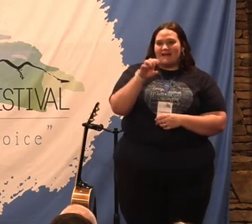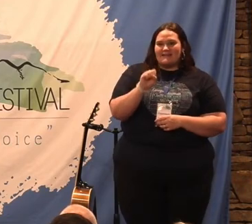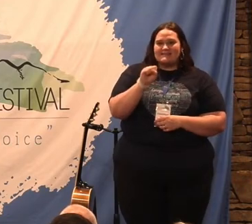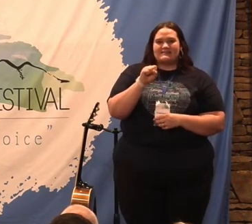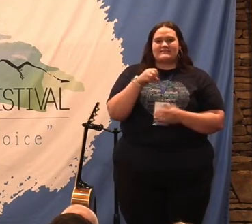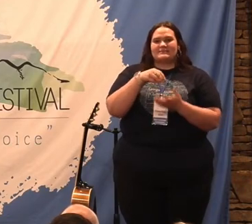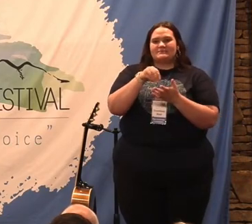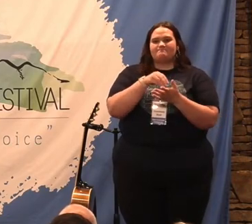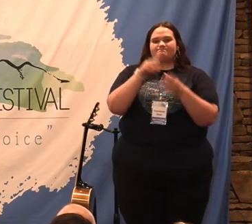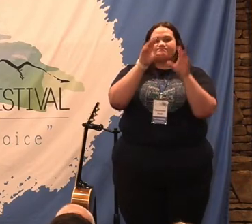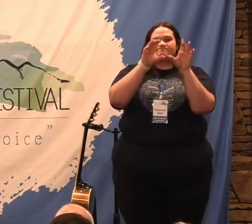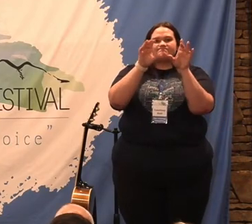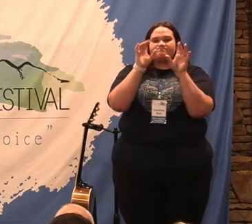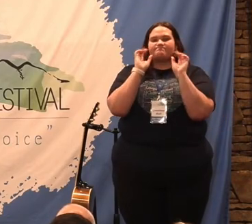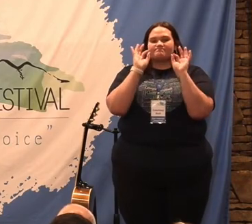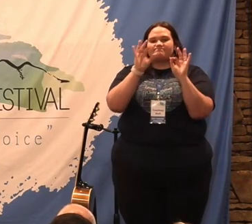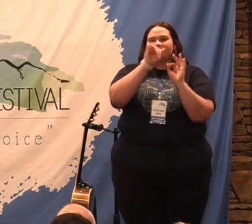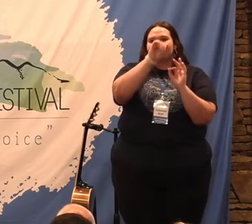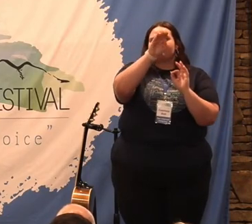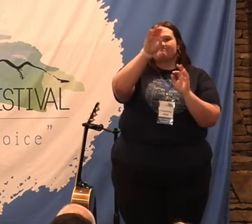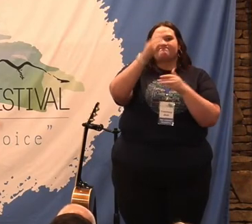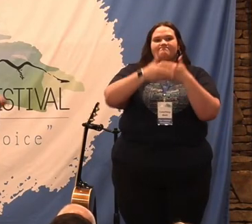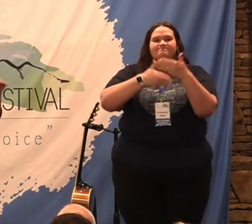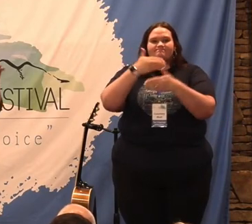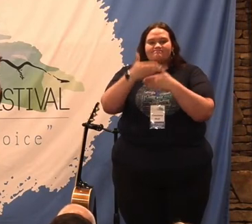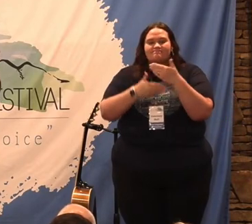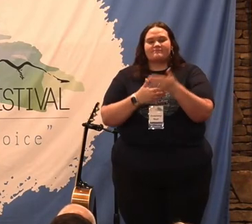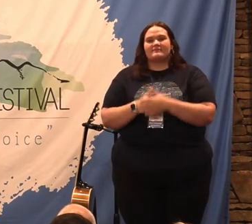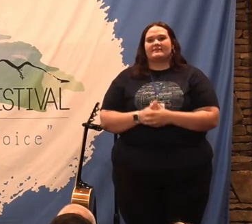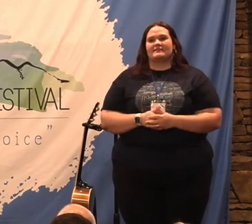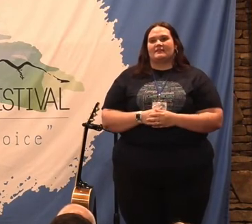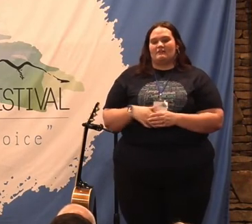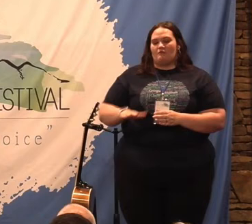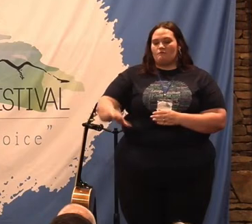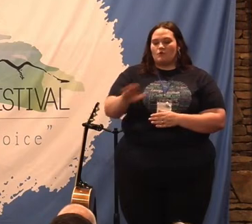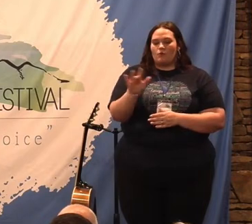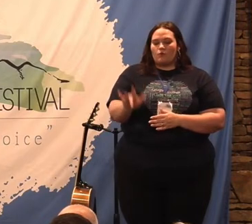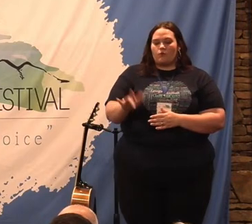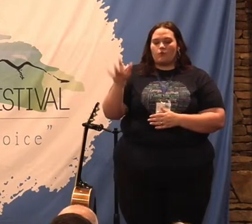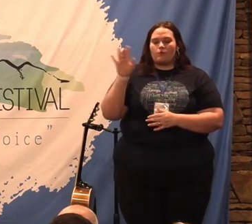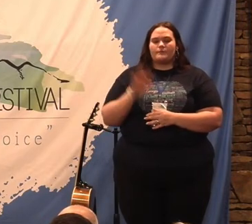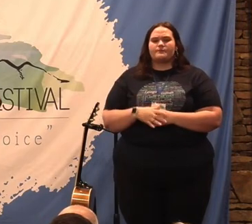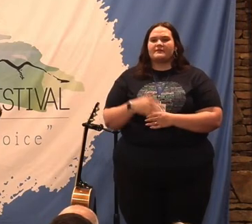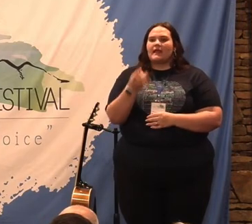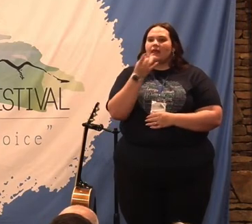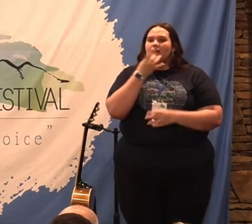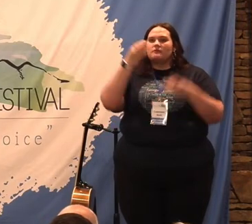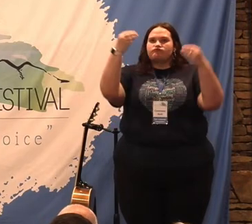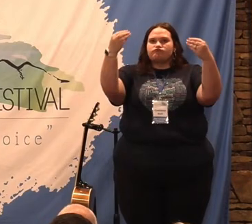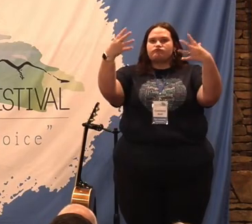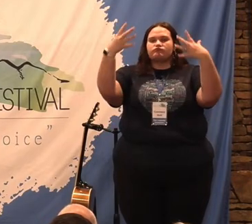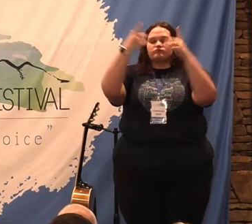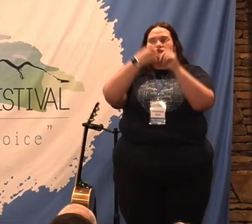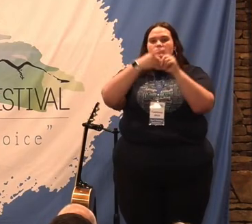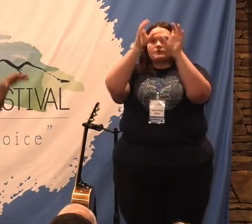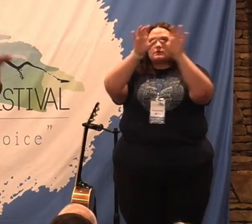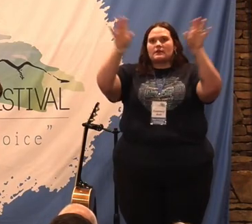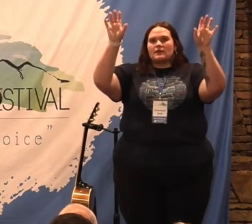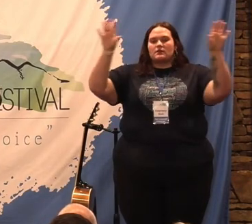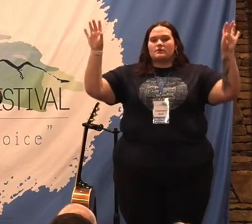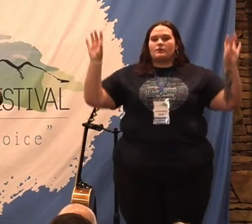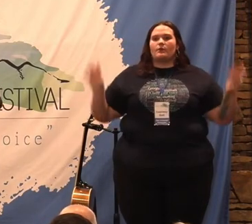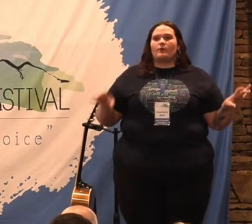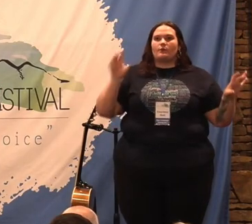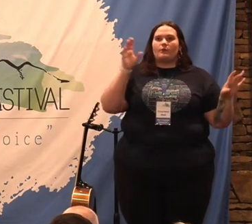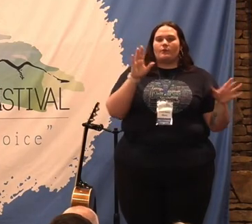gleamed. The lights from the castle bounced off the clouds from the night sky.